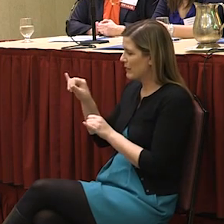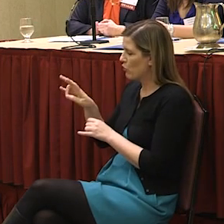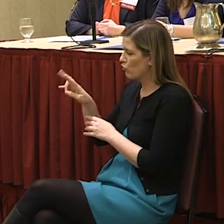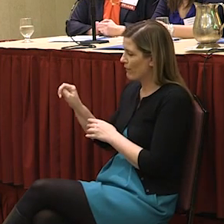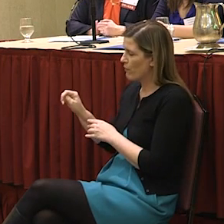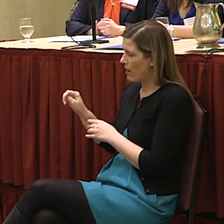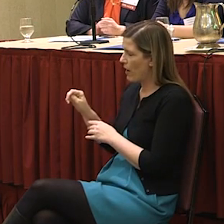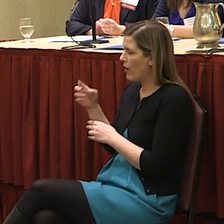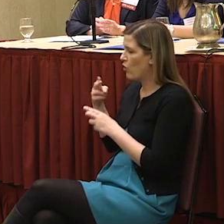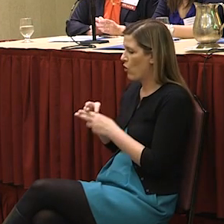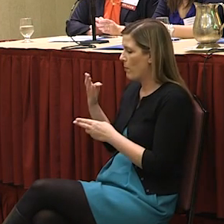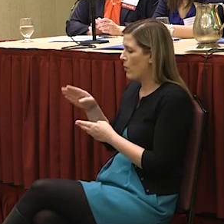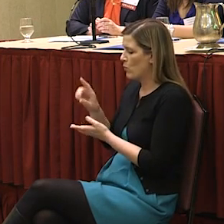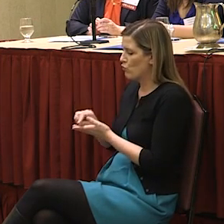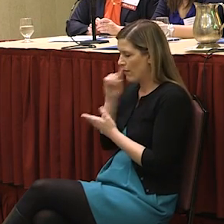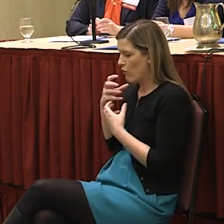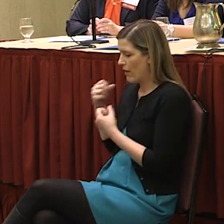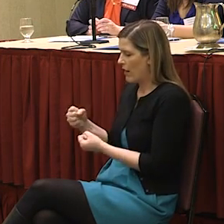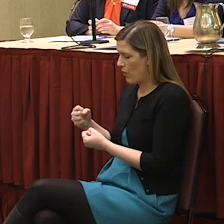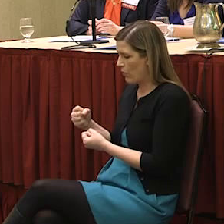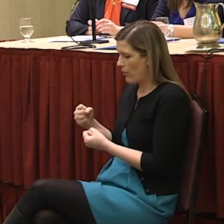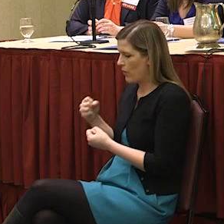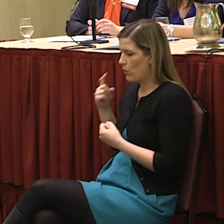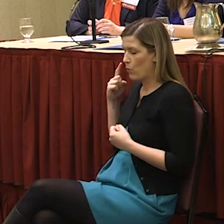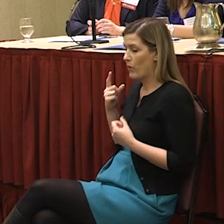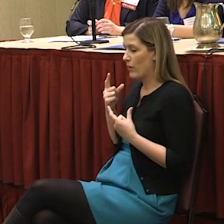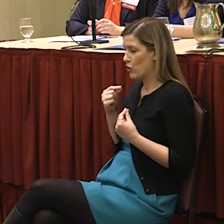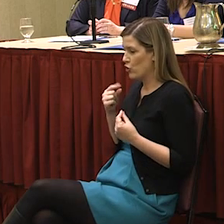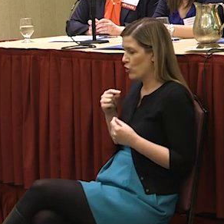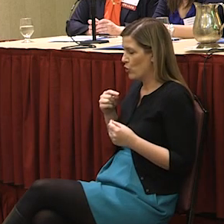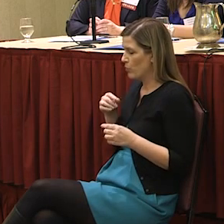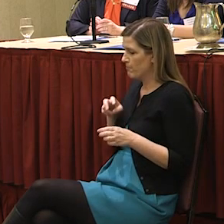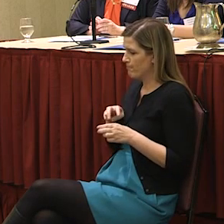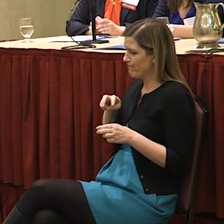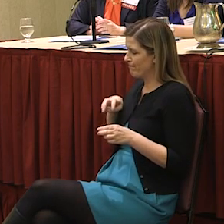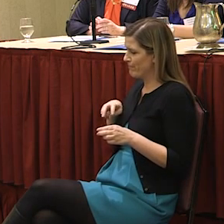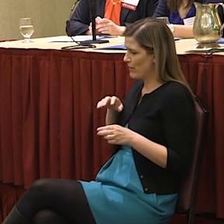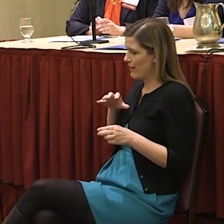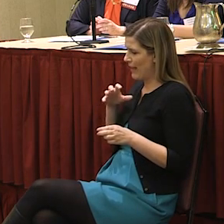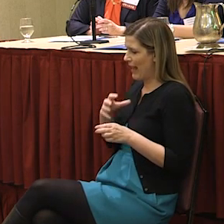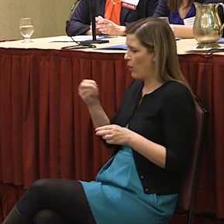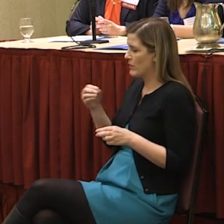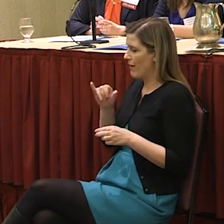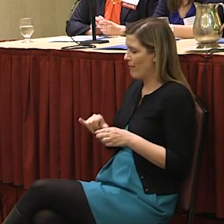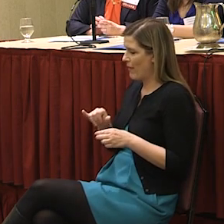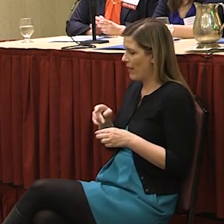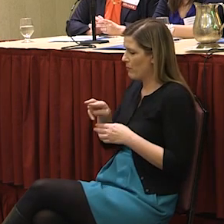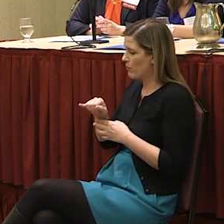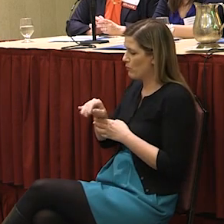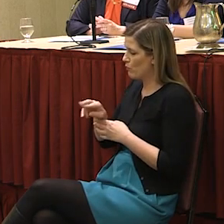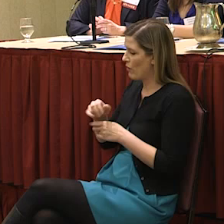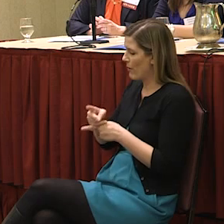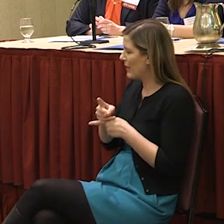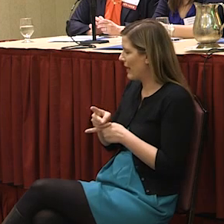Blueprint for Health. Basically because the community health team sits outside of the primary care office practice. So we are